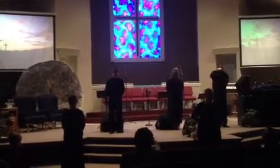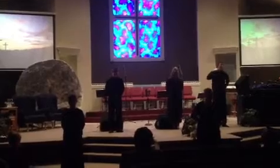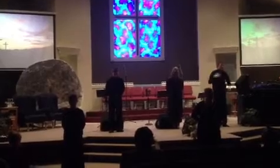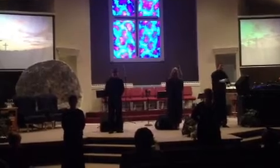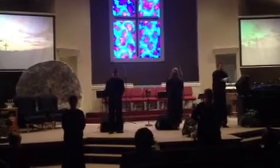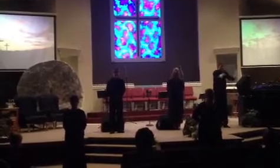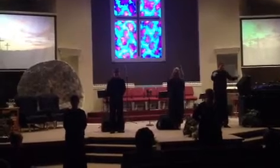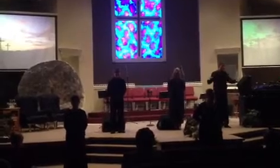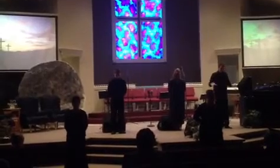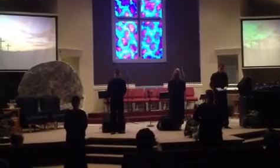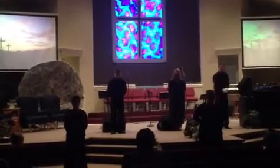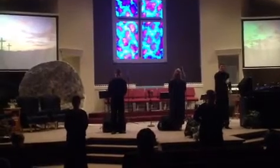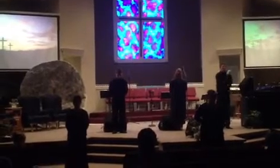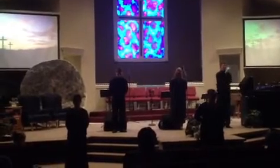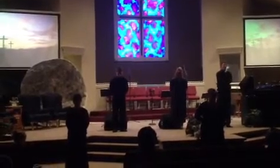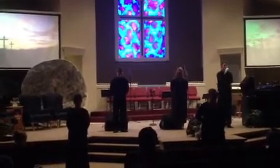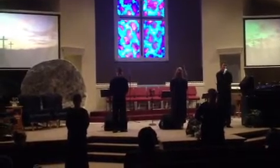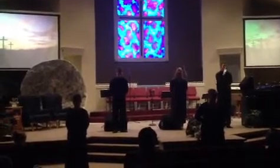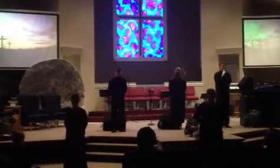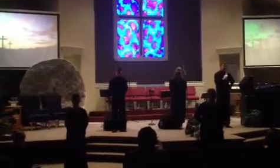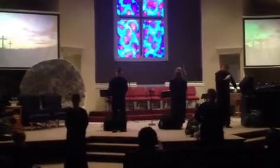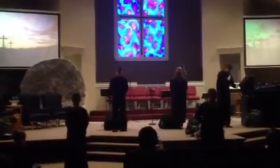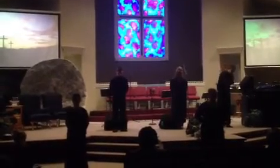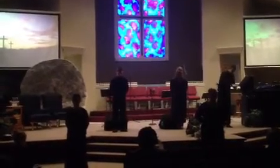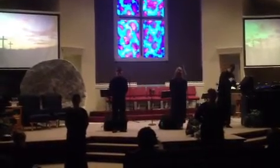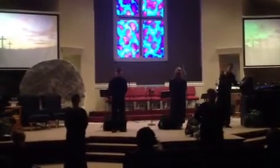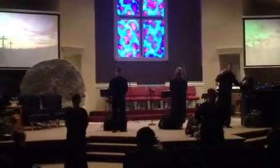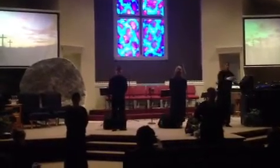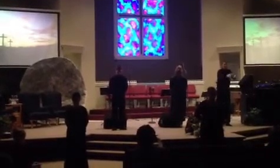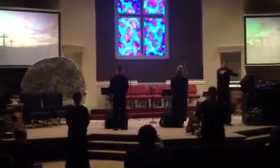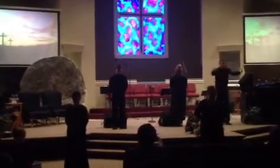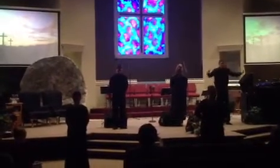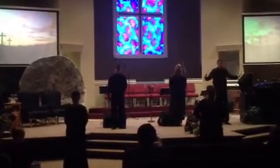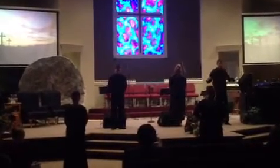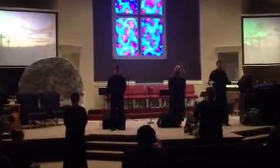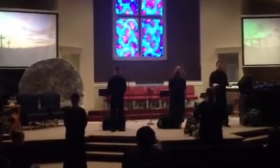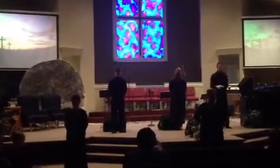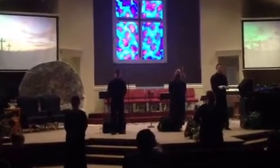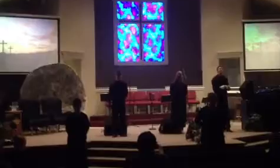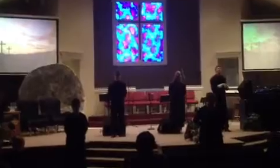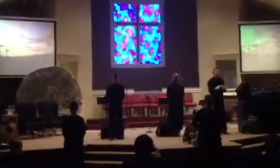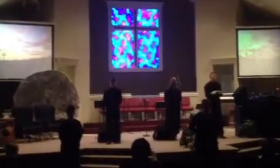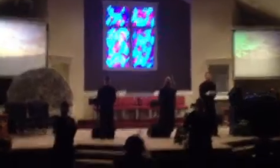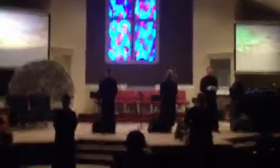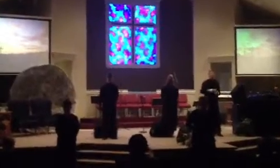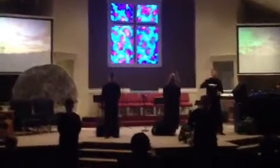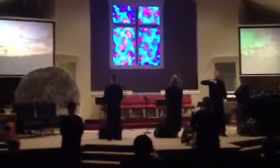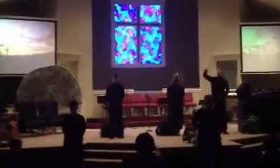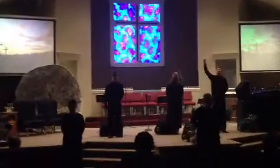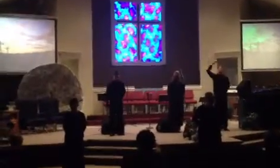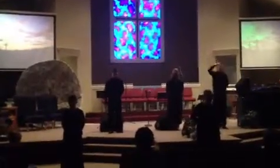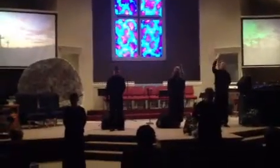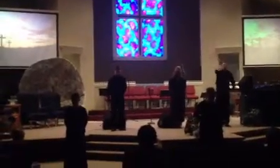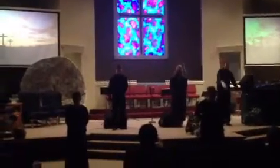deserts of loneliness to the sacred place. Well, you know my